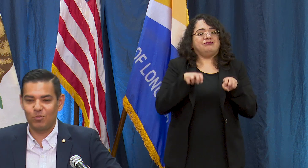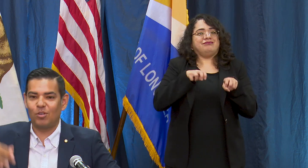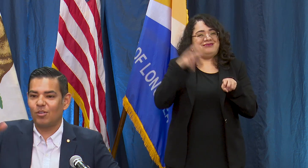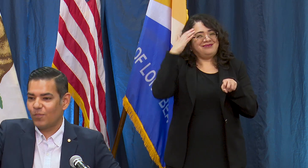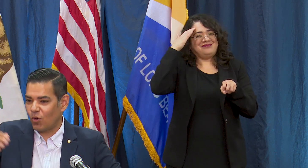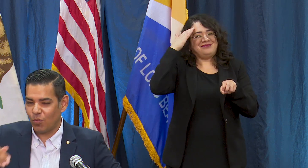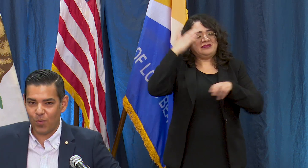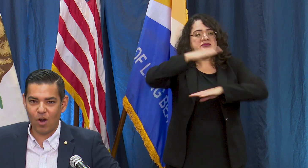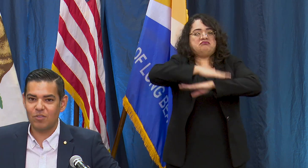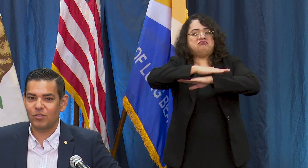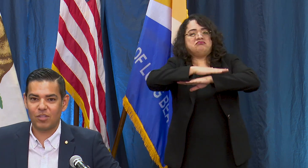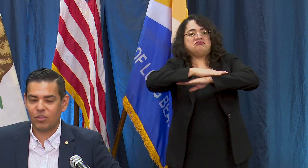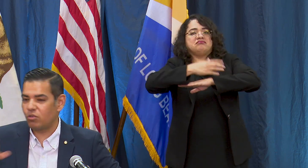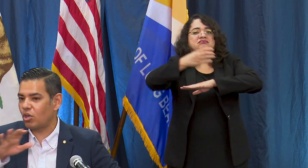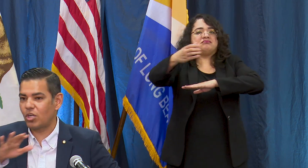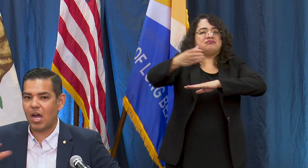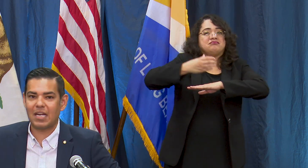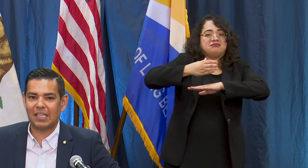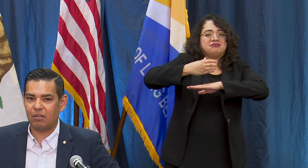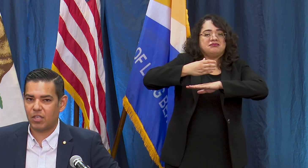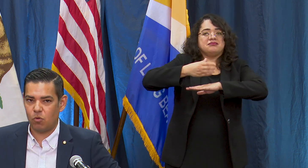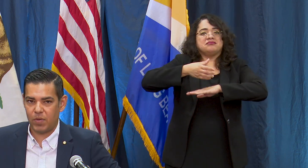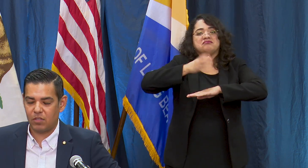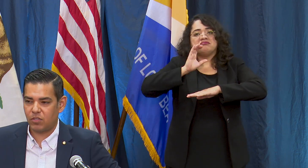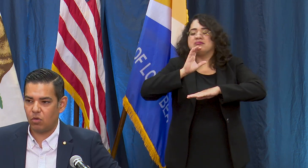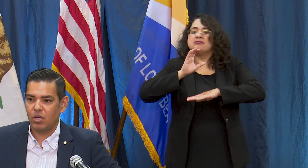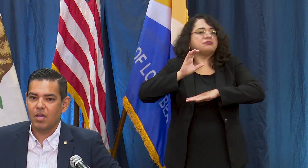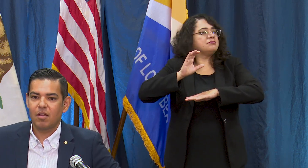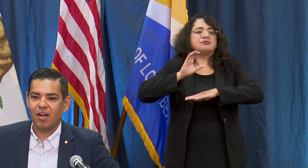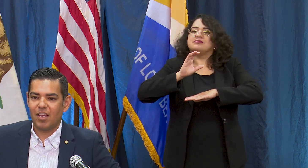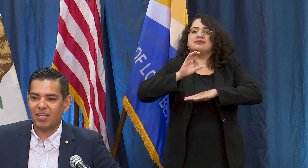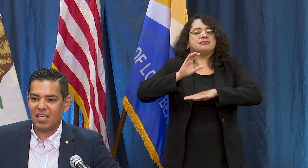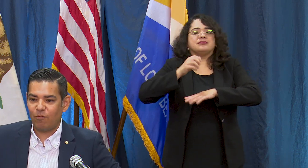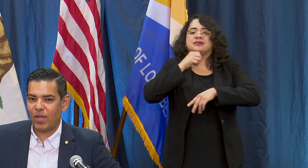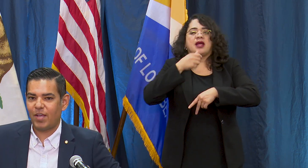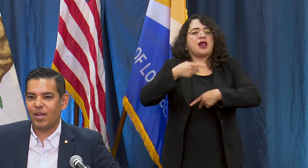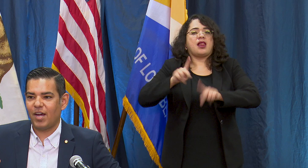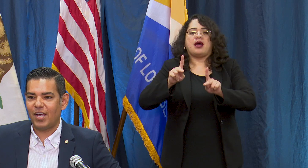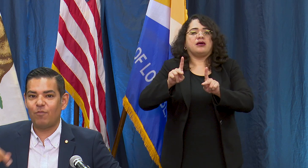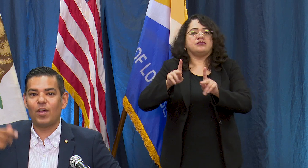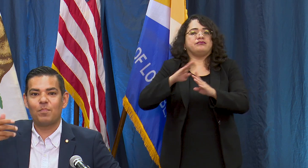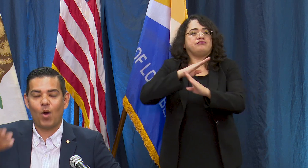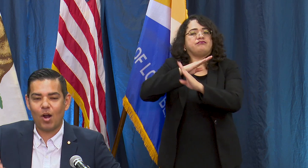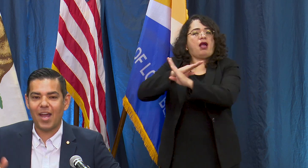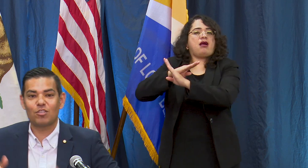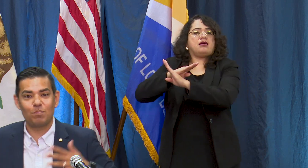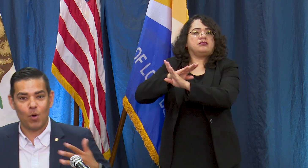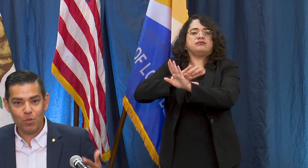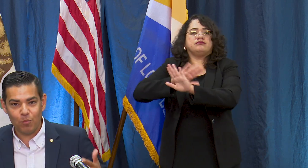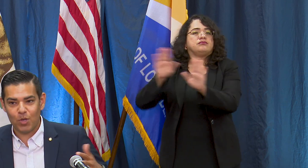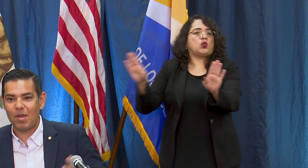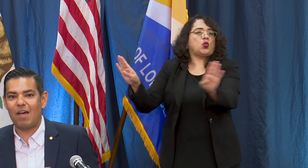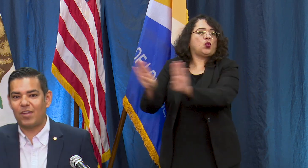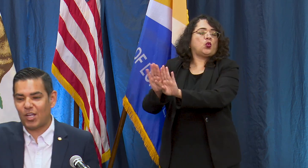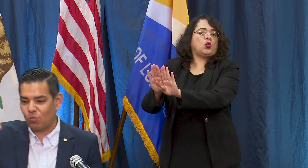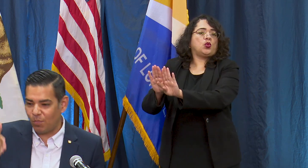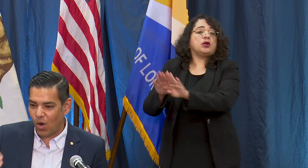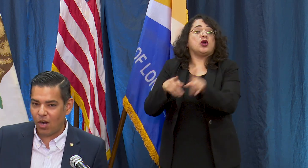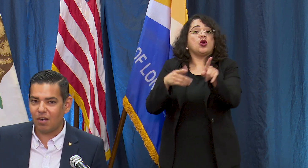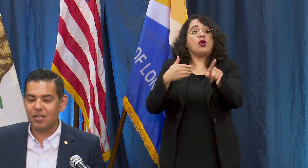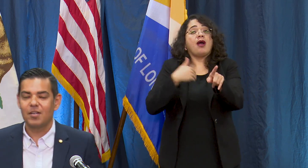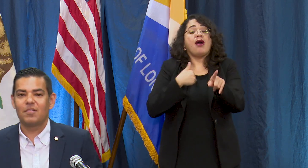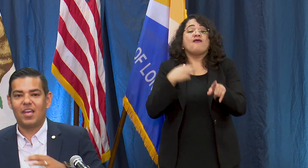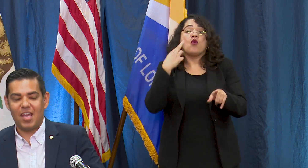on a stool or bars, those are not allowed to open. And so if a bar has both, where you have an